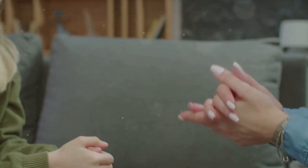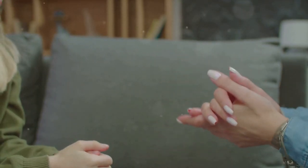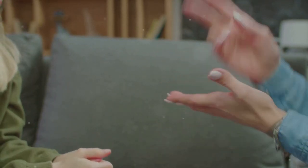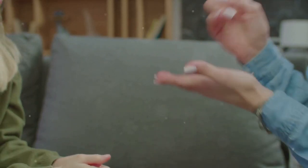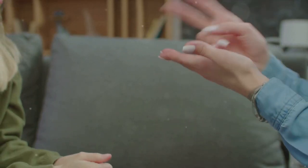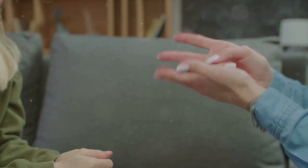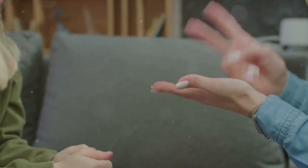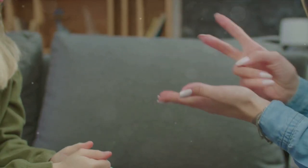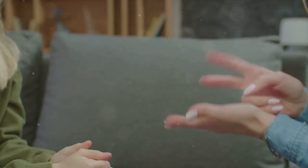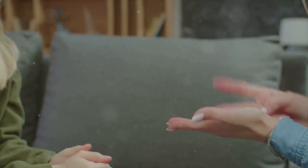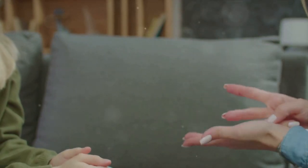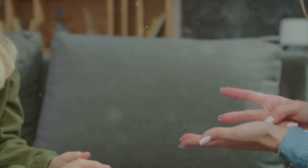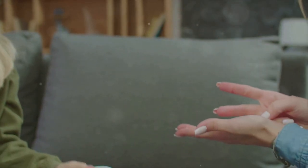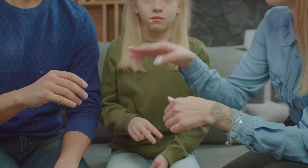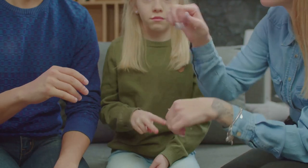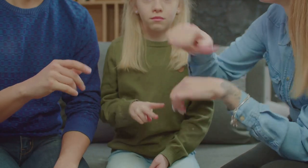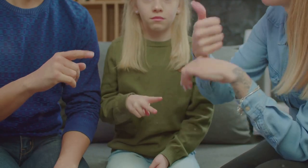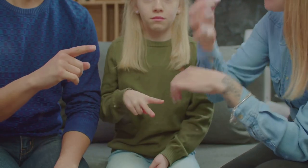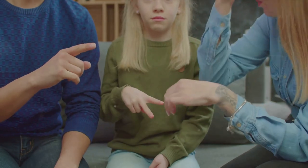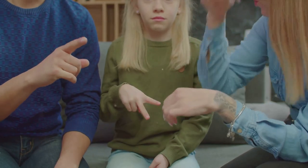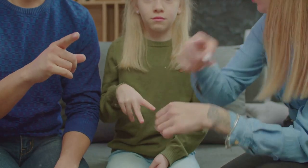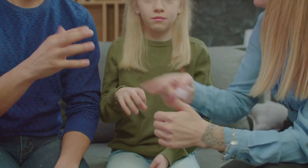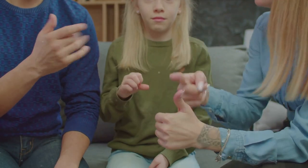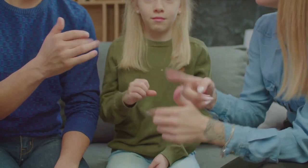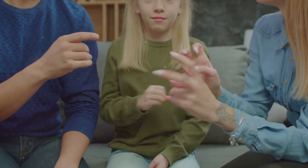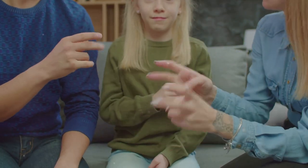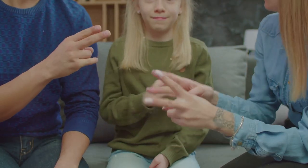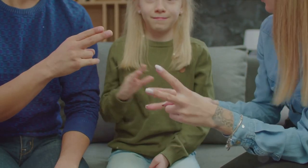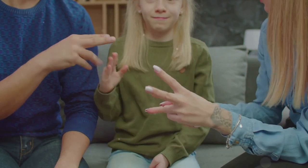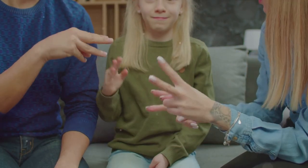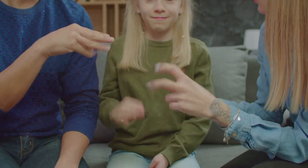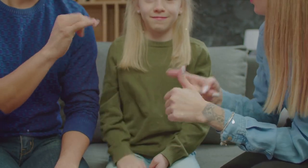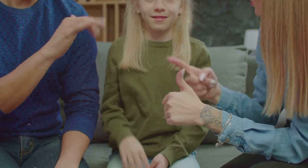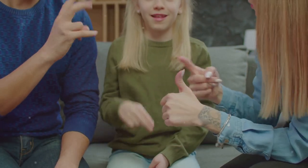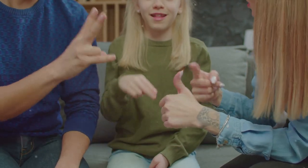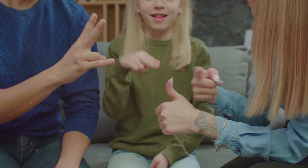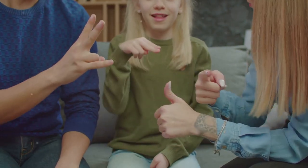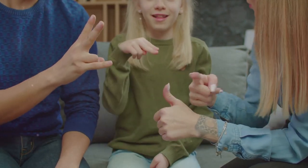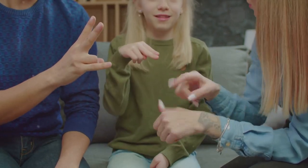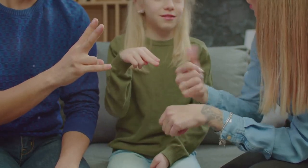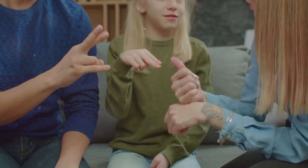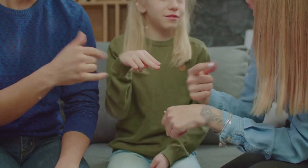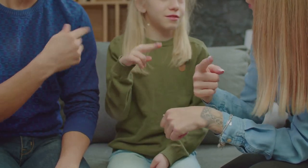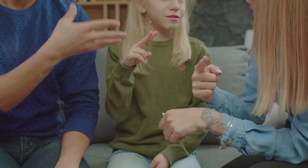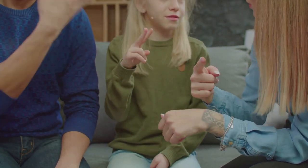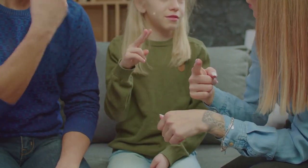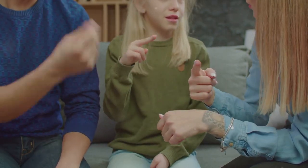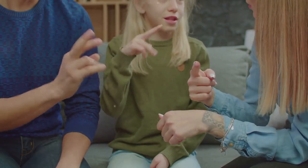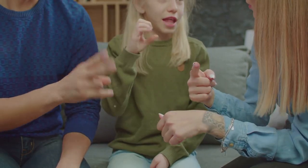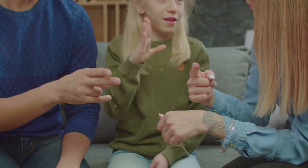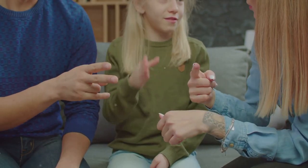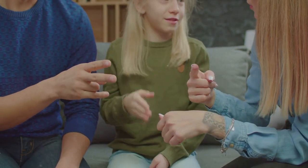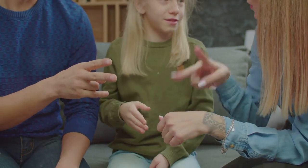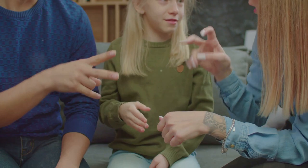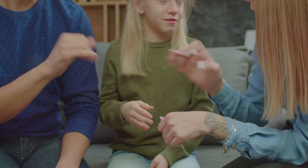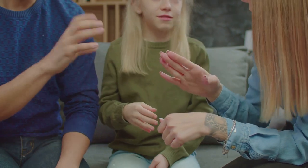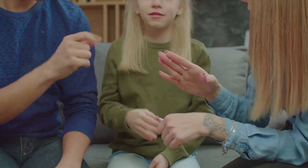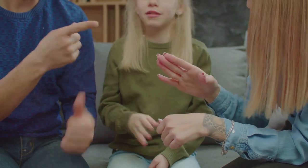certain groups. Imagine someone who's experienced trauma. The nuanced understanding of a Deaf interpreter can make all the difference in communication.